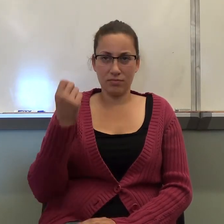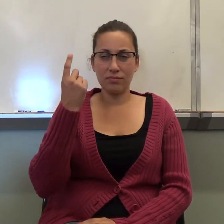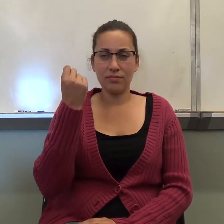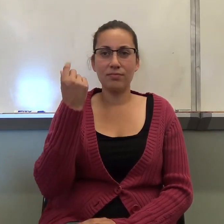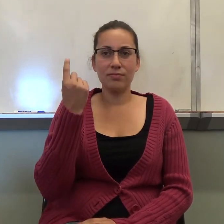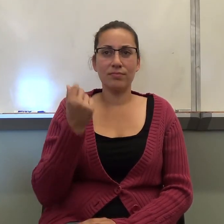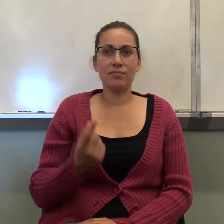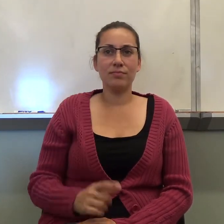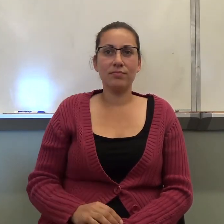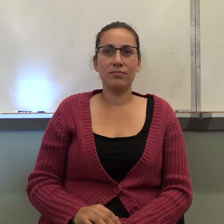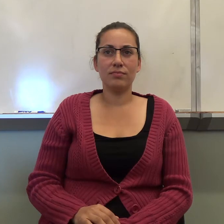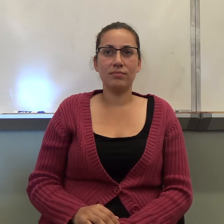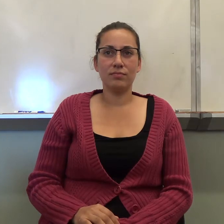And there's your result.